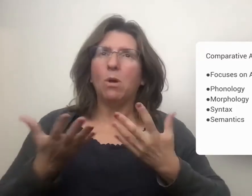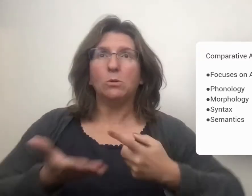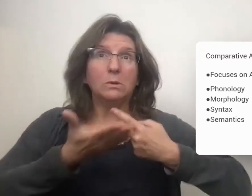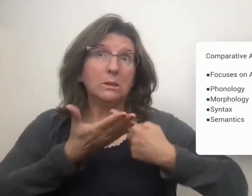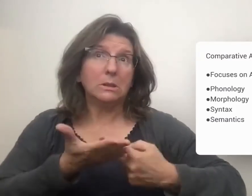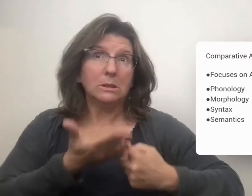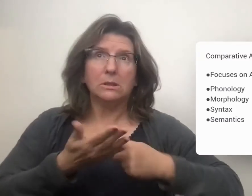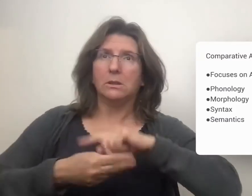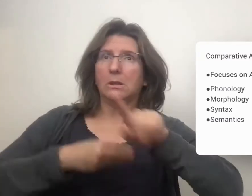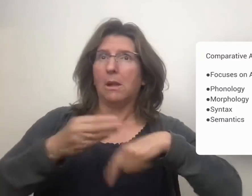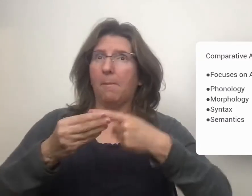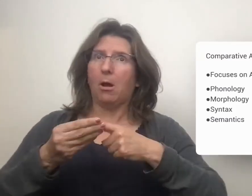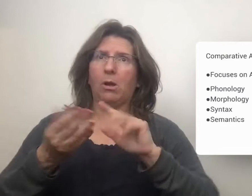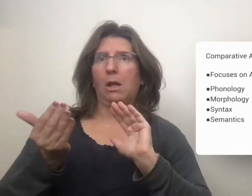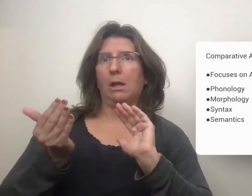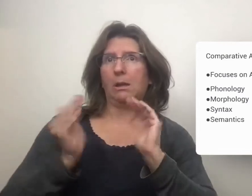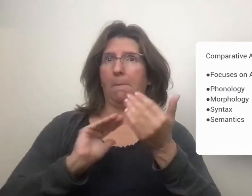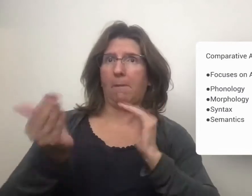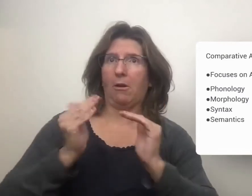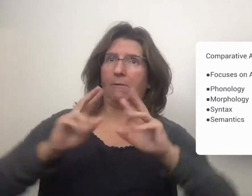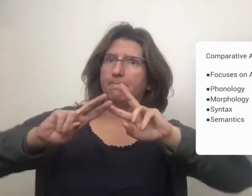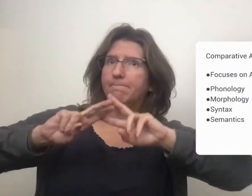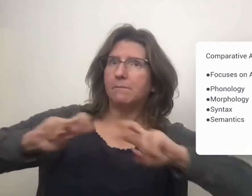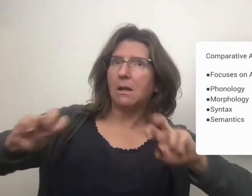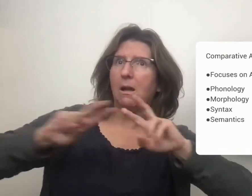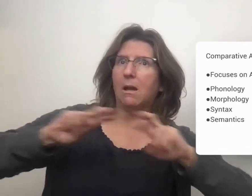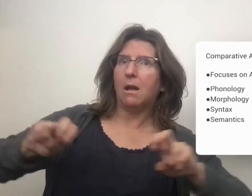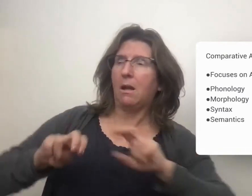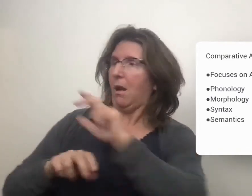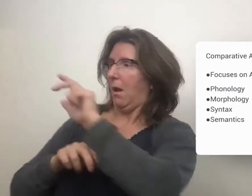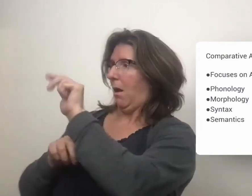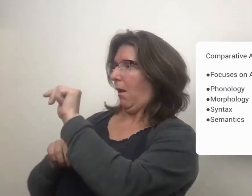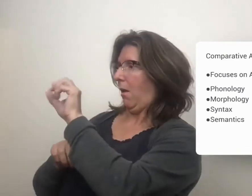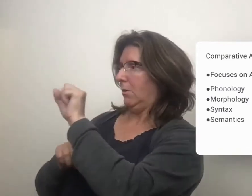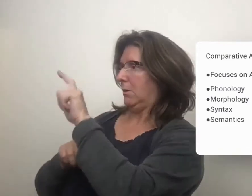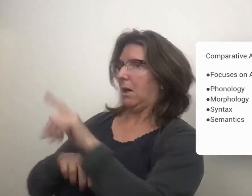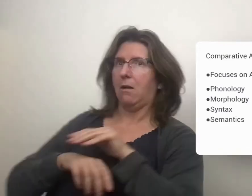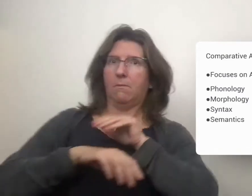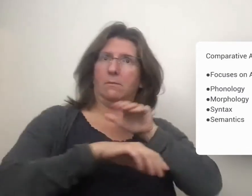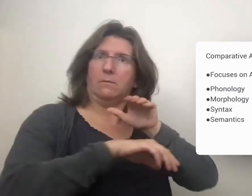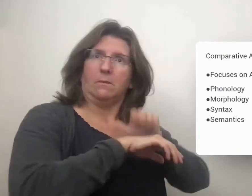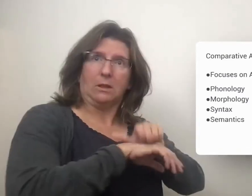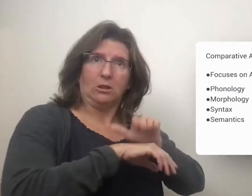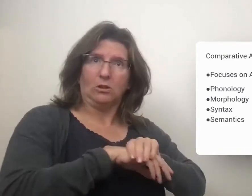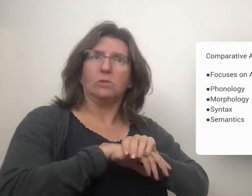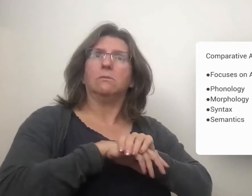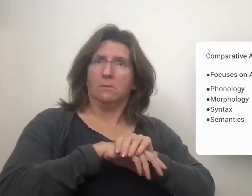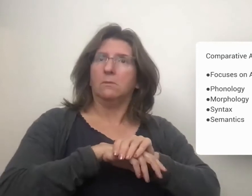In this lesson, I want to explore comparative analysis between ASL and English.